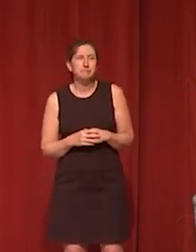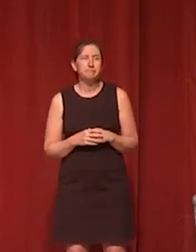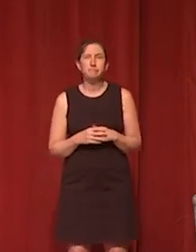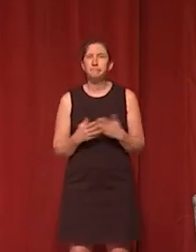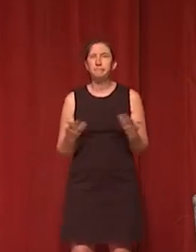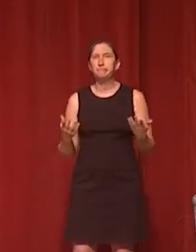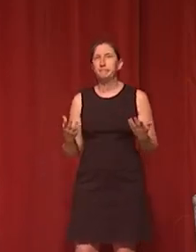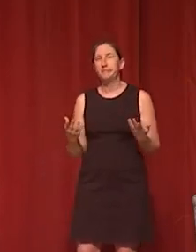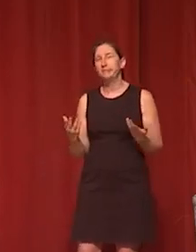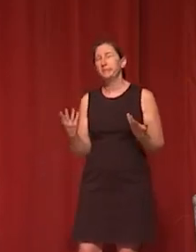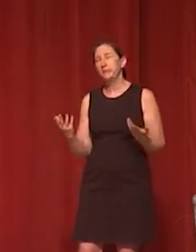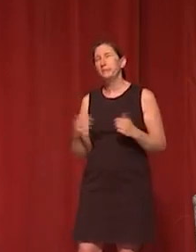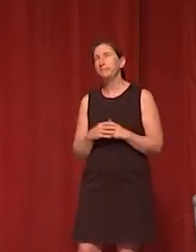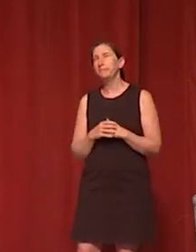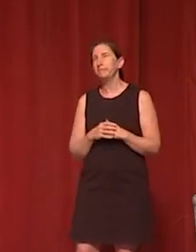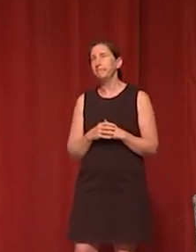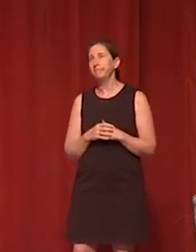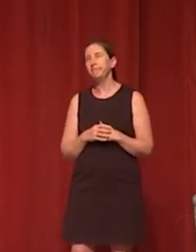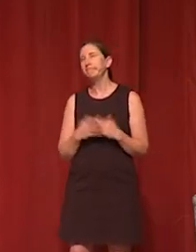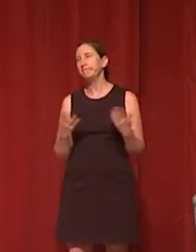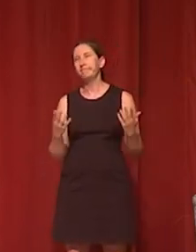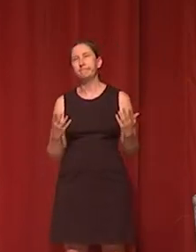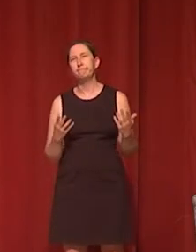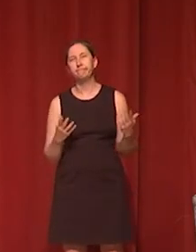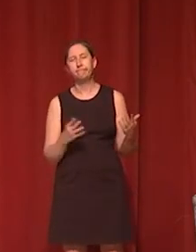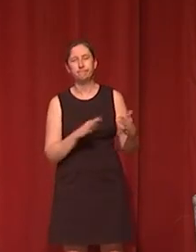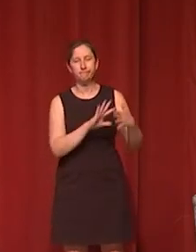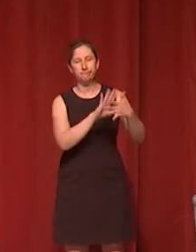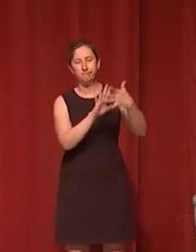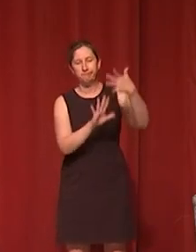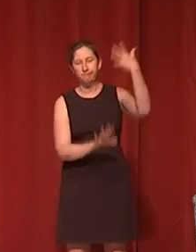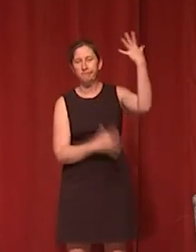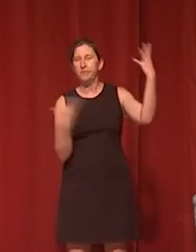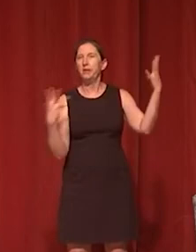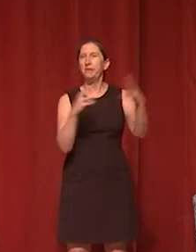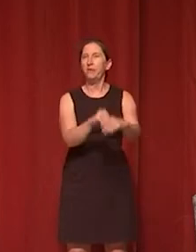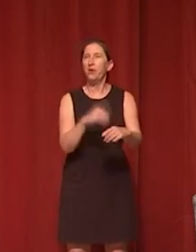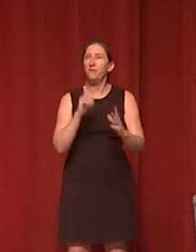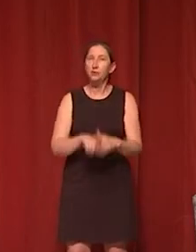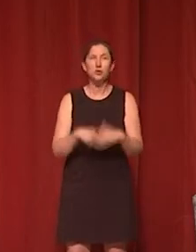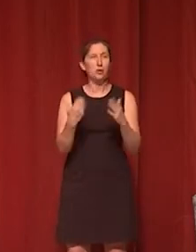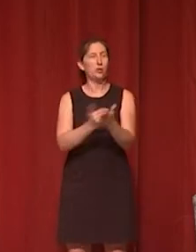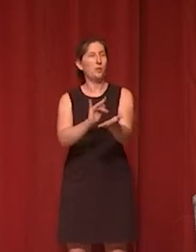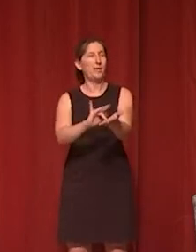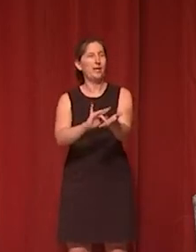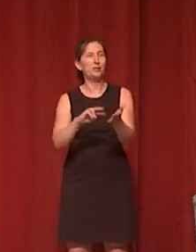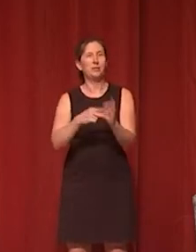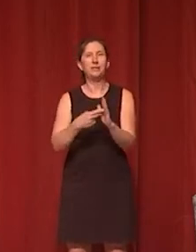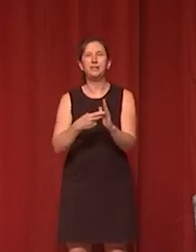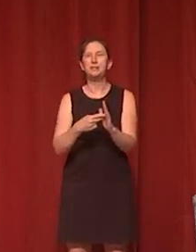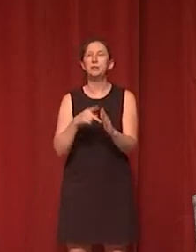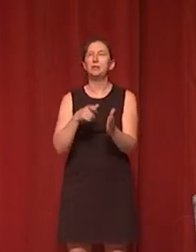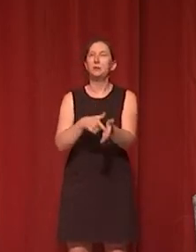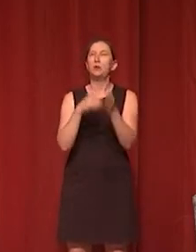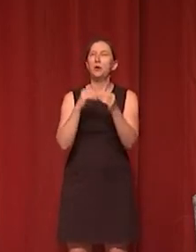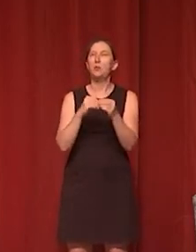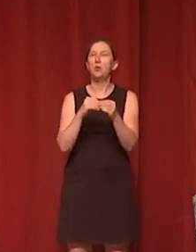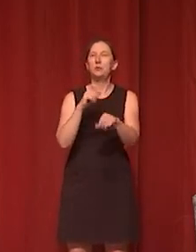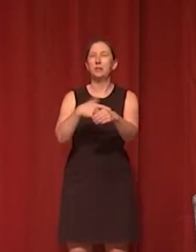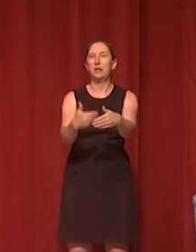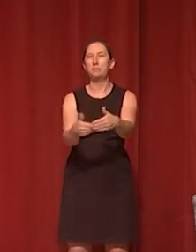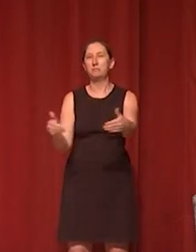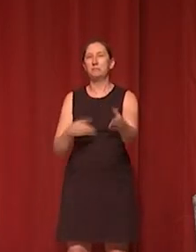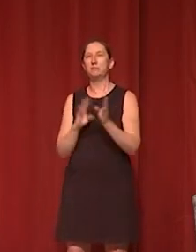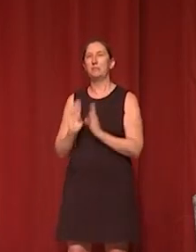in an outpatient setting. So a number of those things, you know, give us a little more lead time to get started. I would say